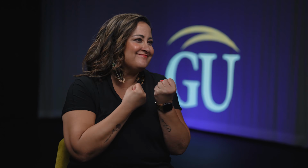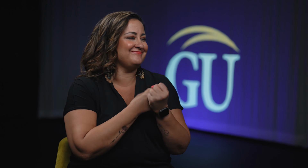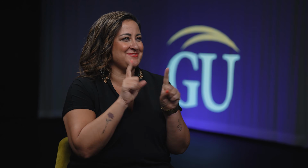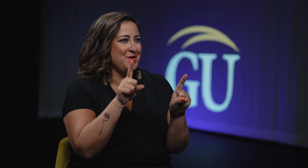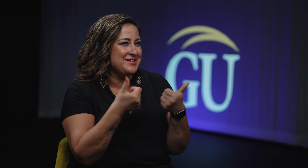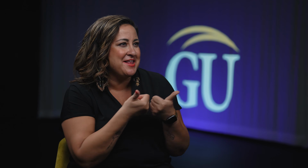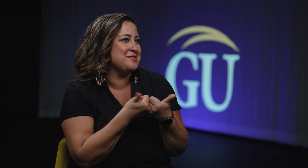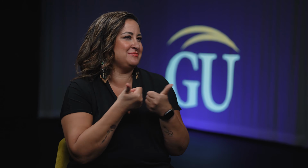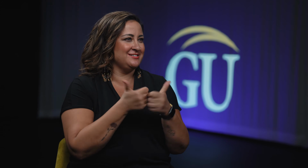Gallaudet has a lot of fans.